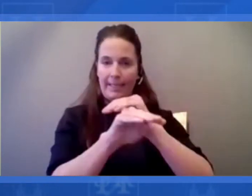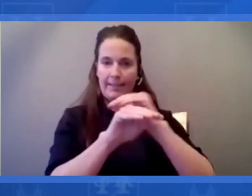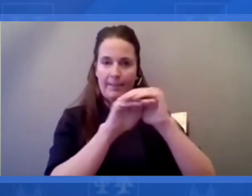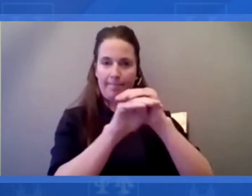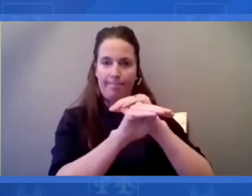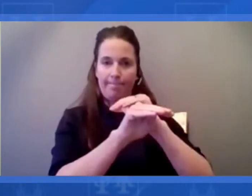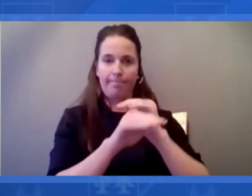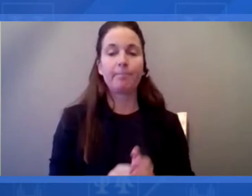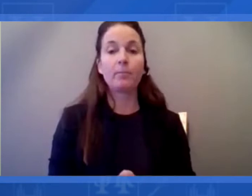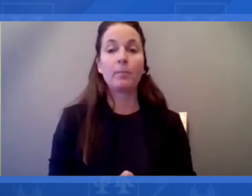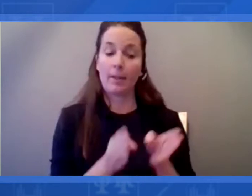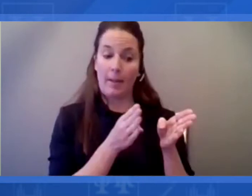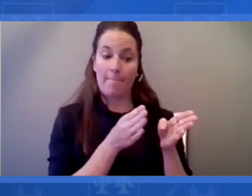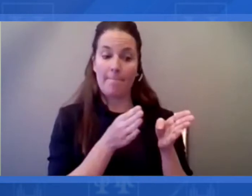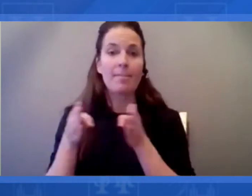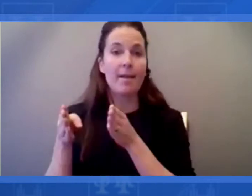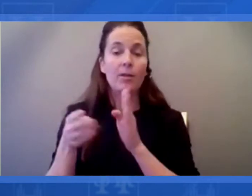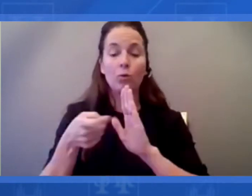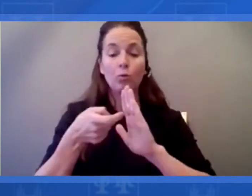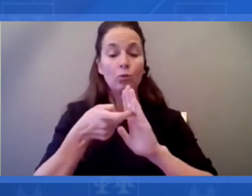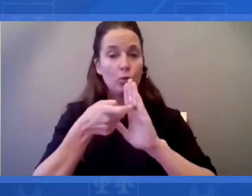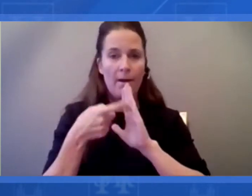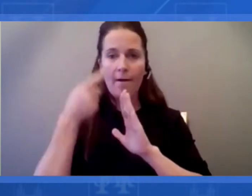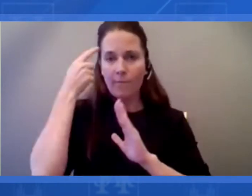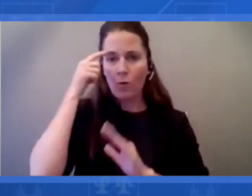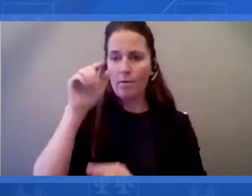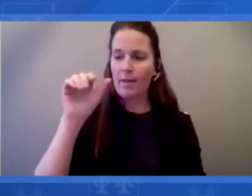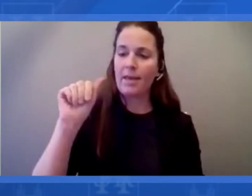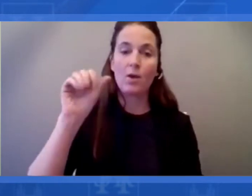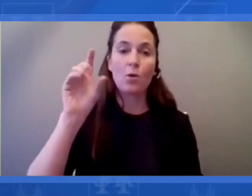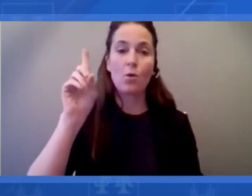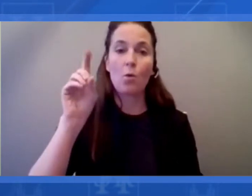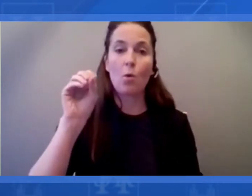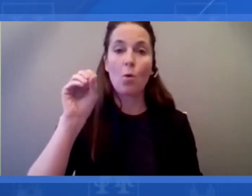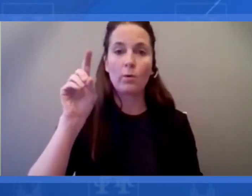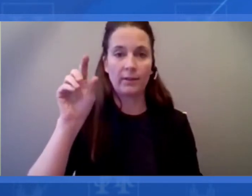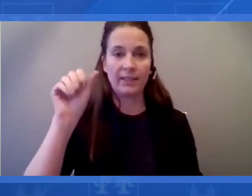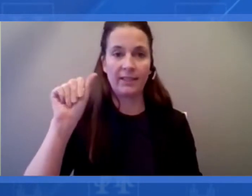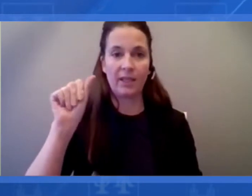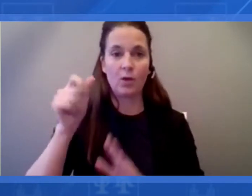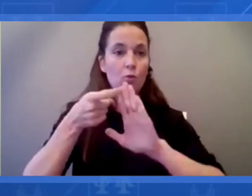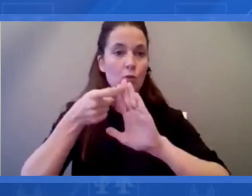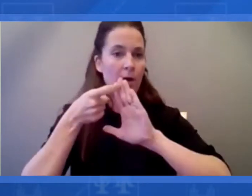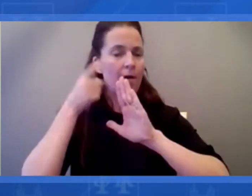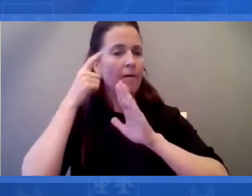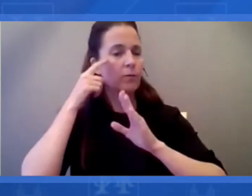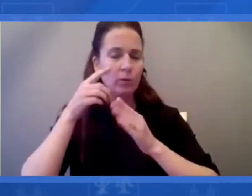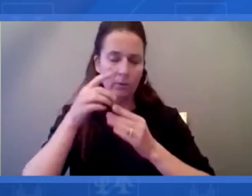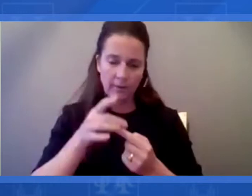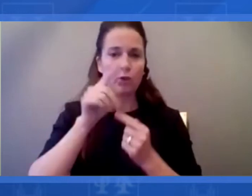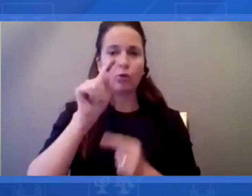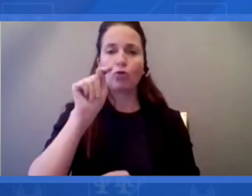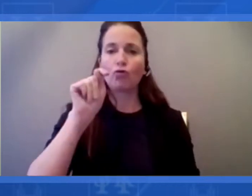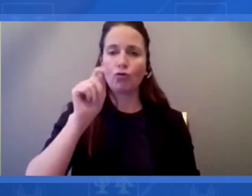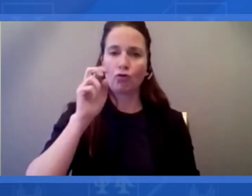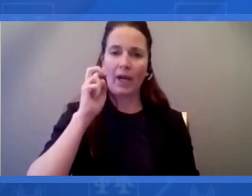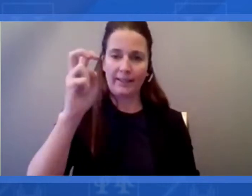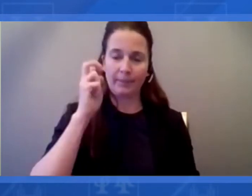plan also has requirements for AODA compliance for specialized transit. As a